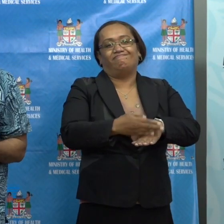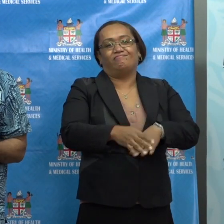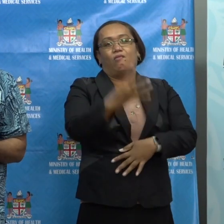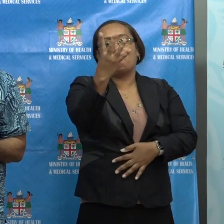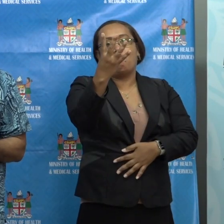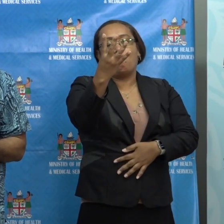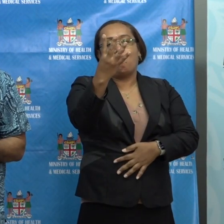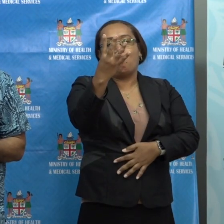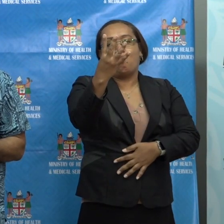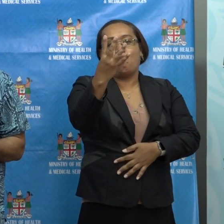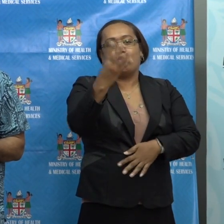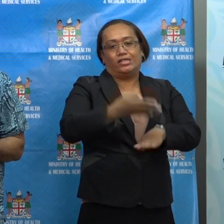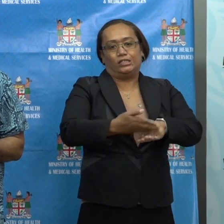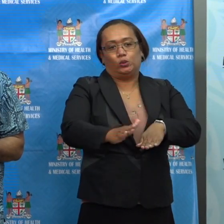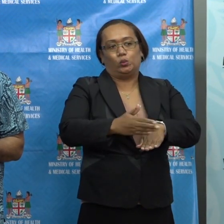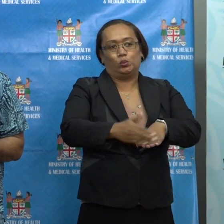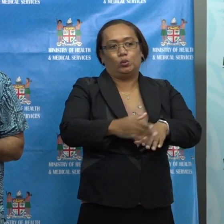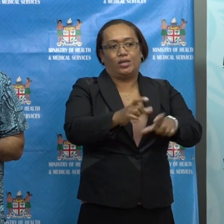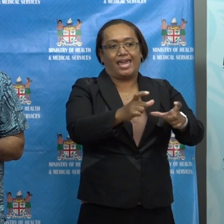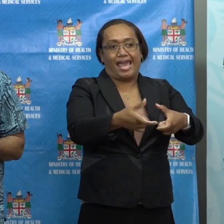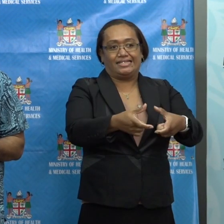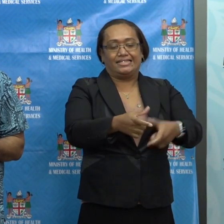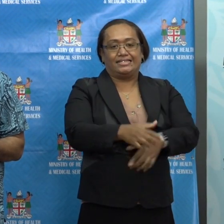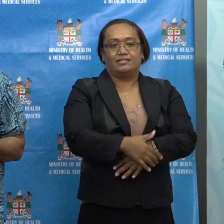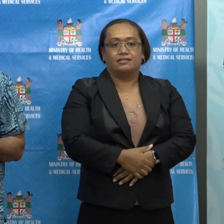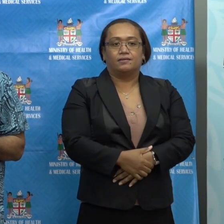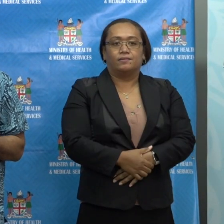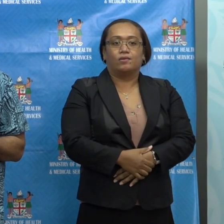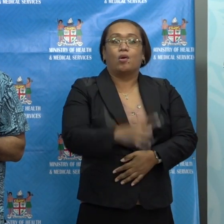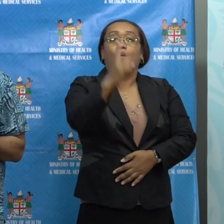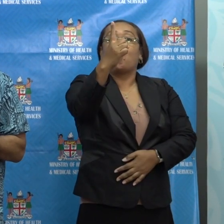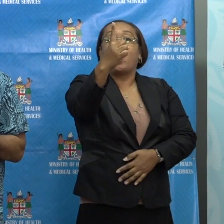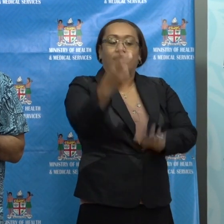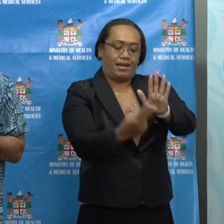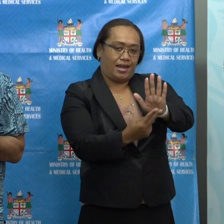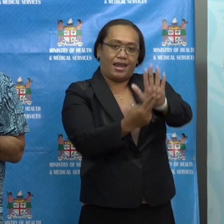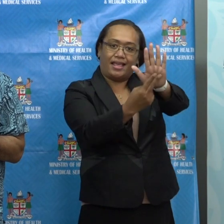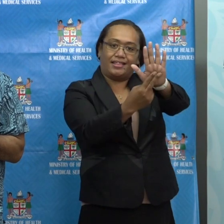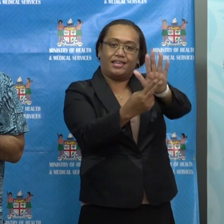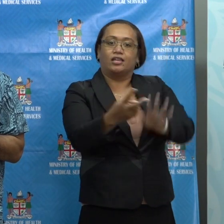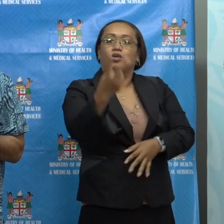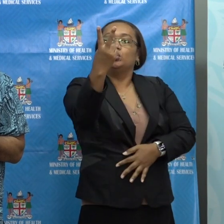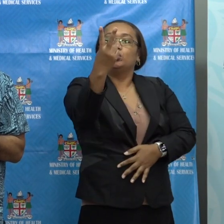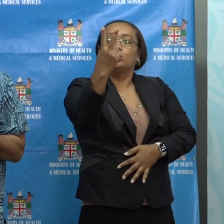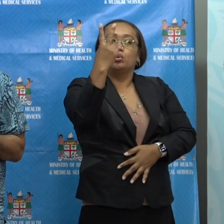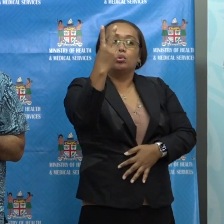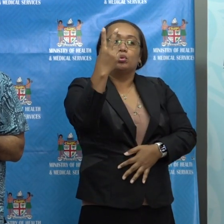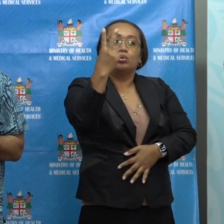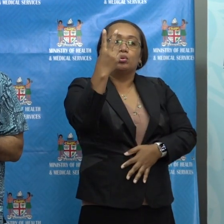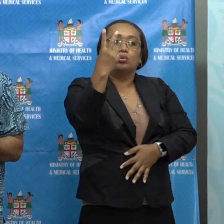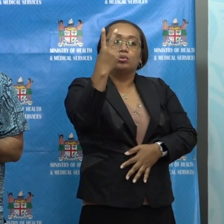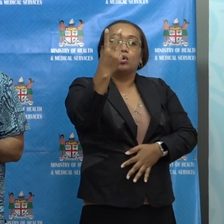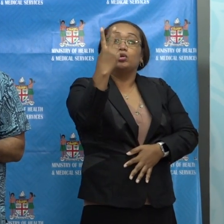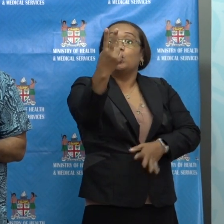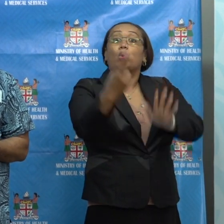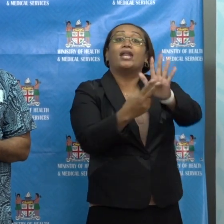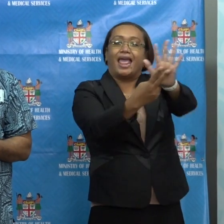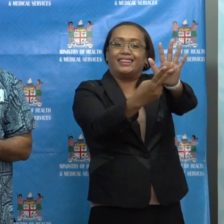2 of these cases are in Nandi and 1 is in Lutaka, and 1 is in Makoi.